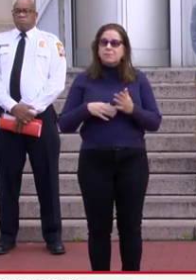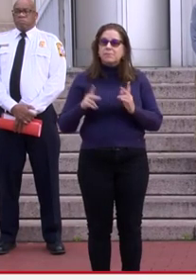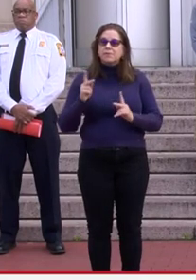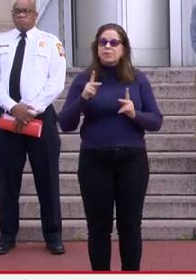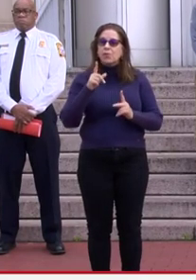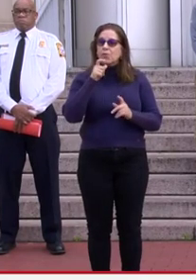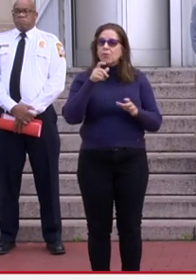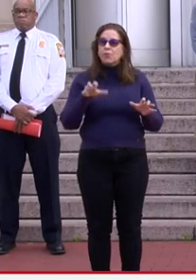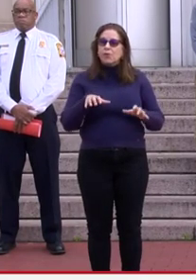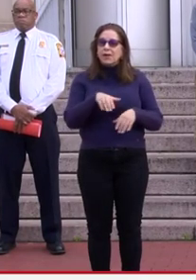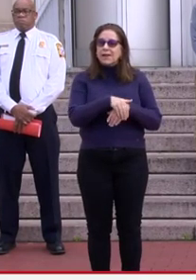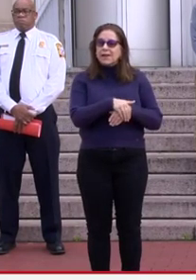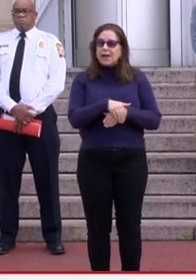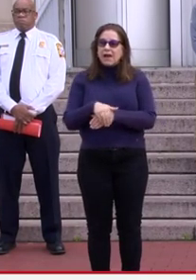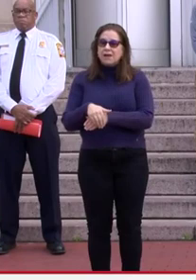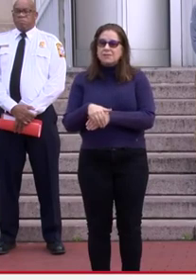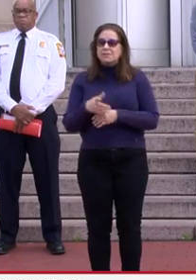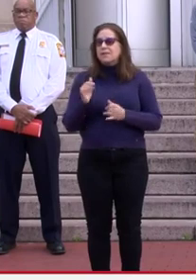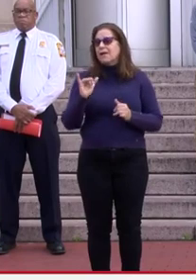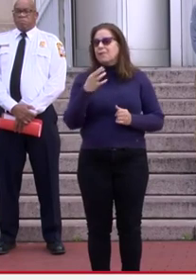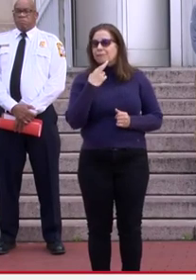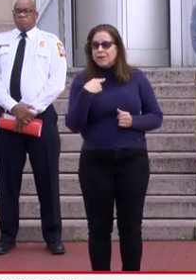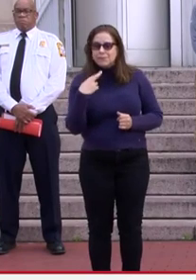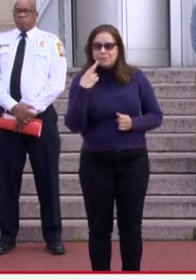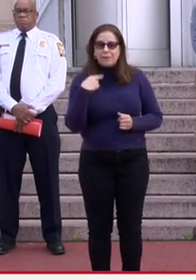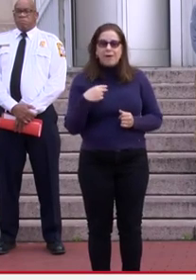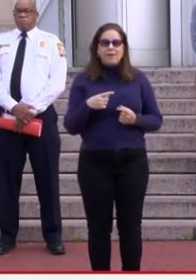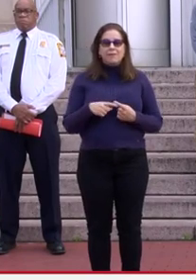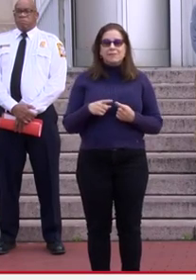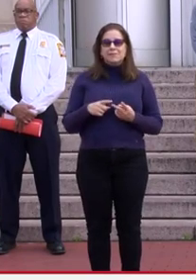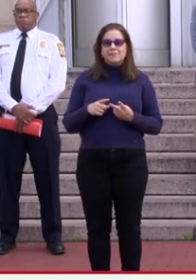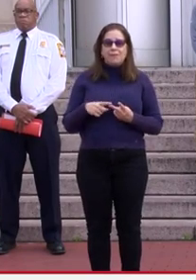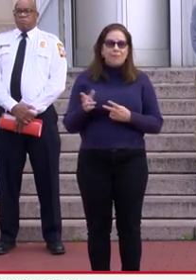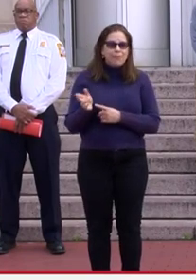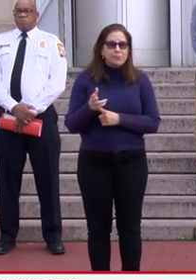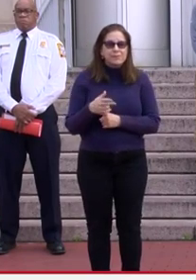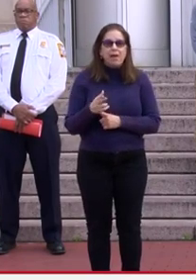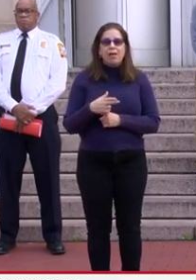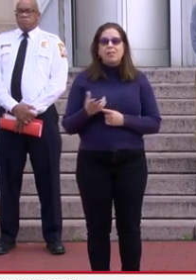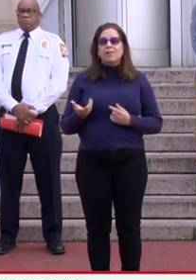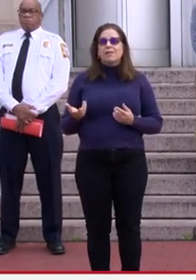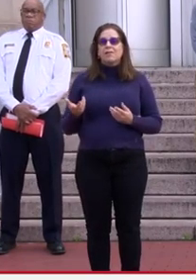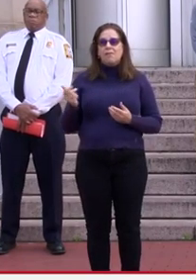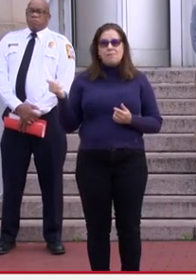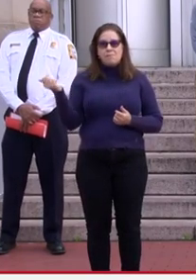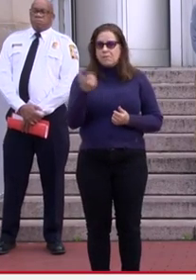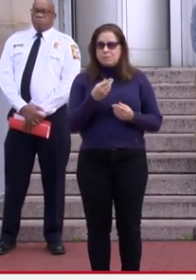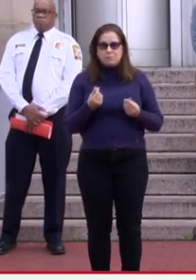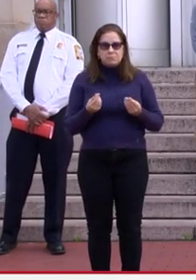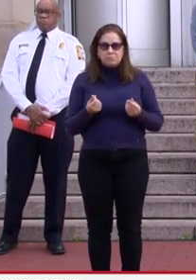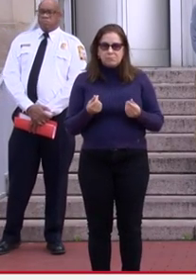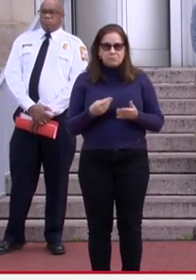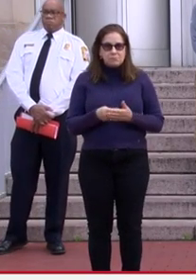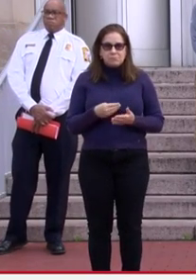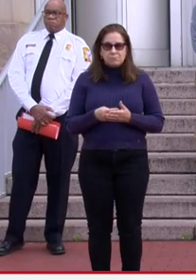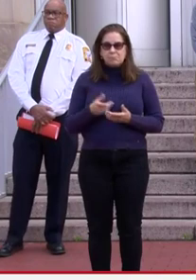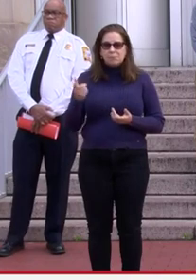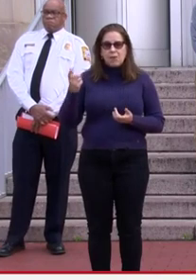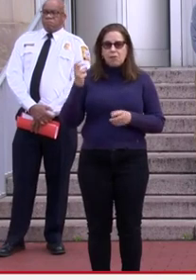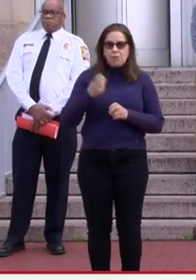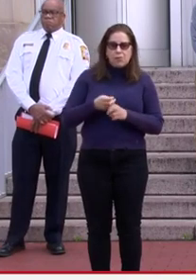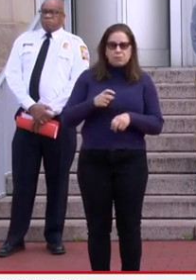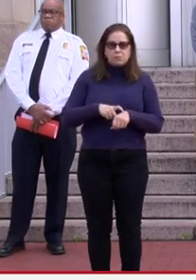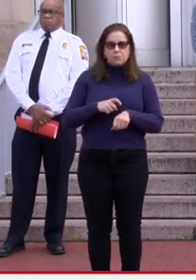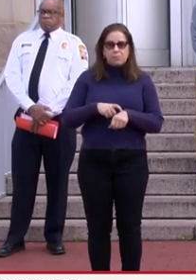workers that they're having trouble, many of them, in applying for the unemployment online on the system because